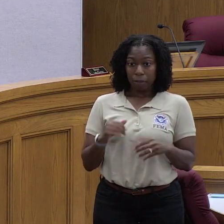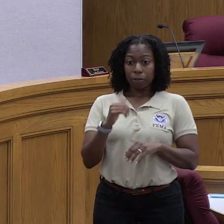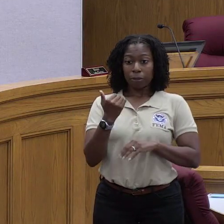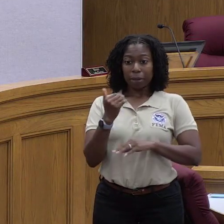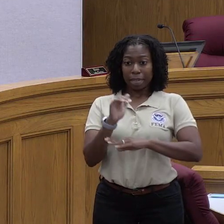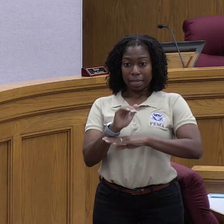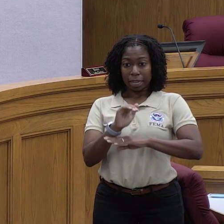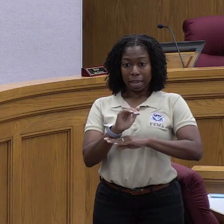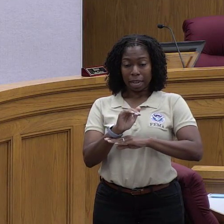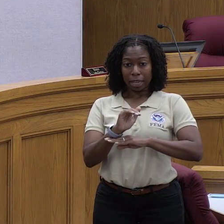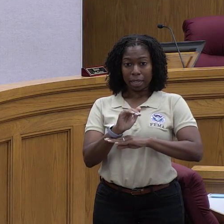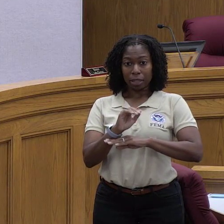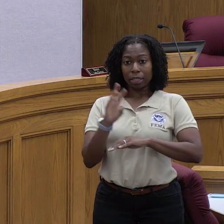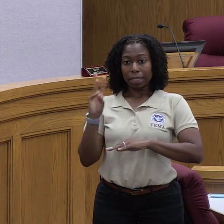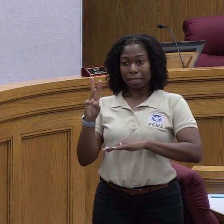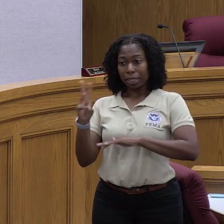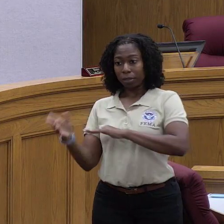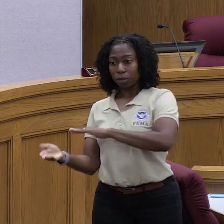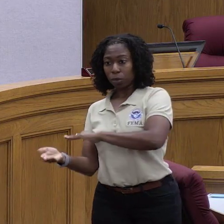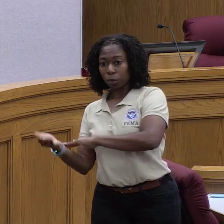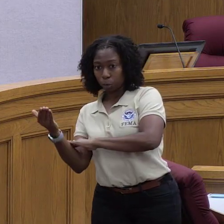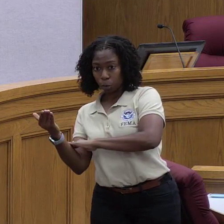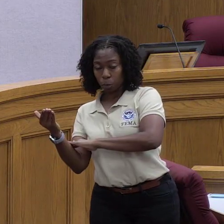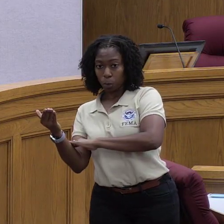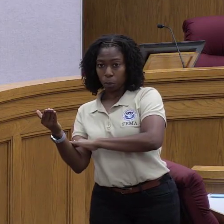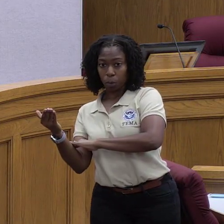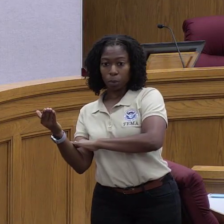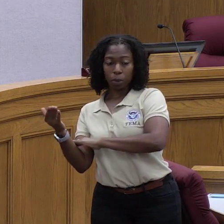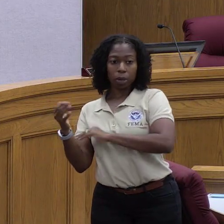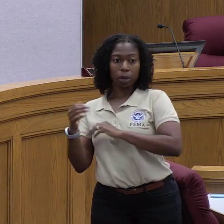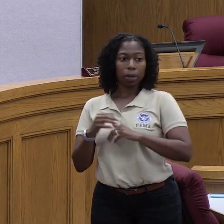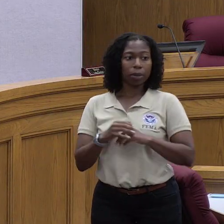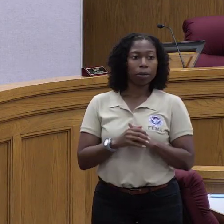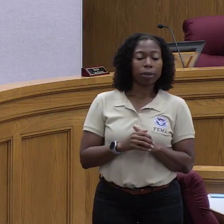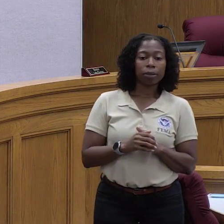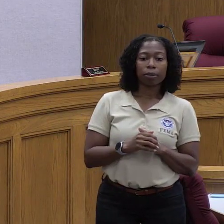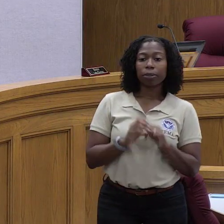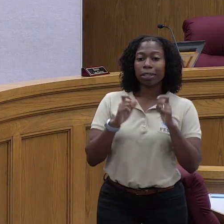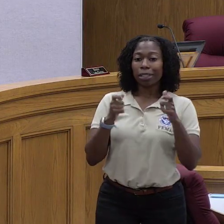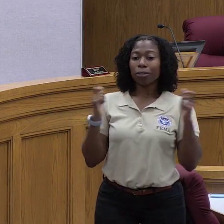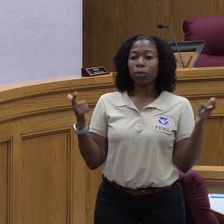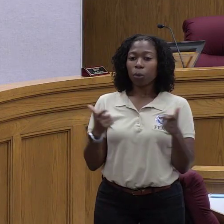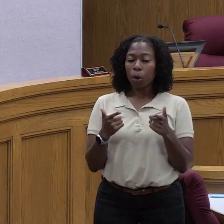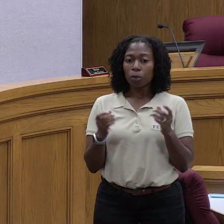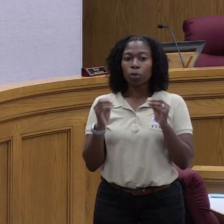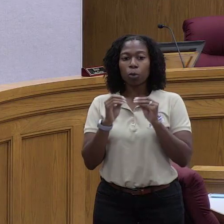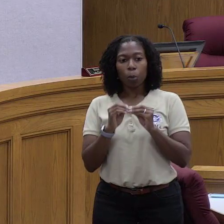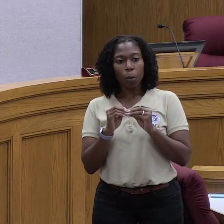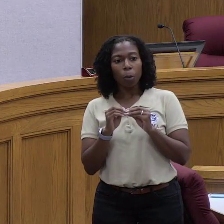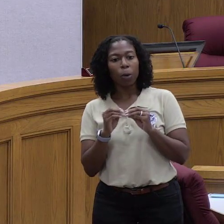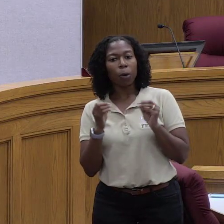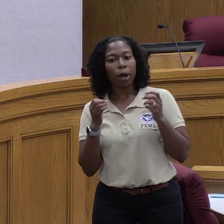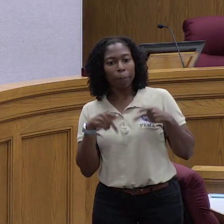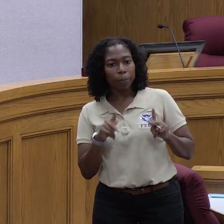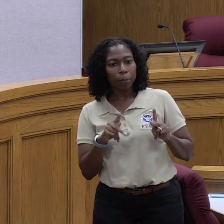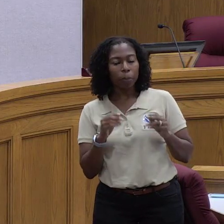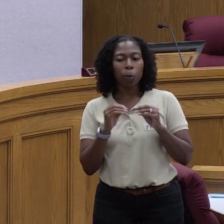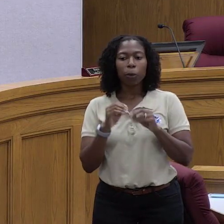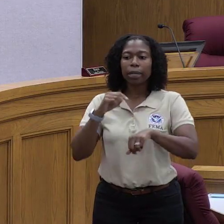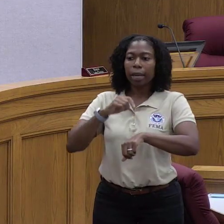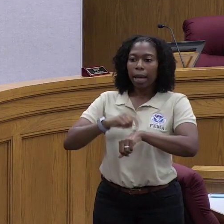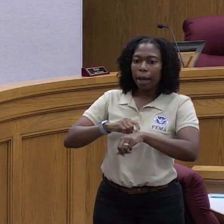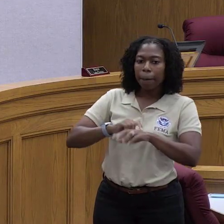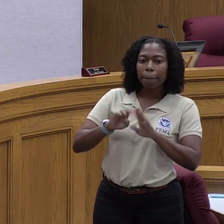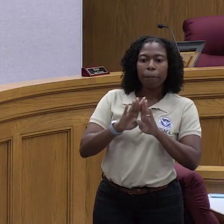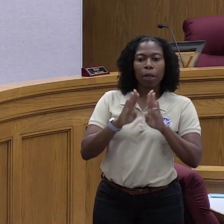p.m. to 6 a.m. So that should give people a little better opportunity, some businesses to stay open a little longer, our